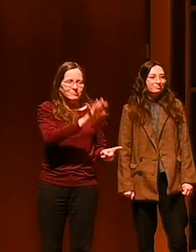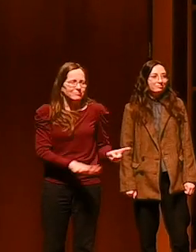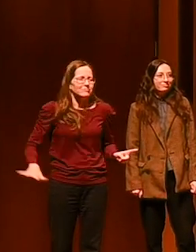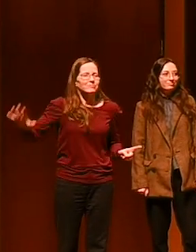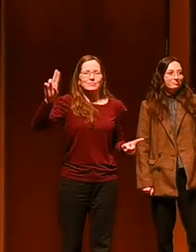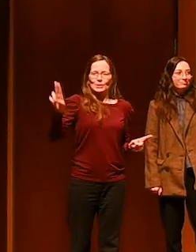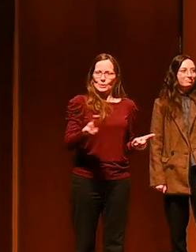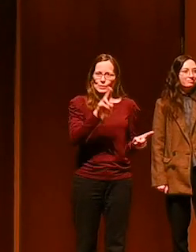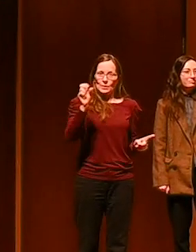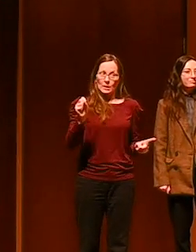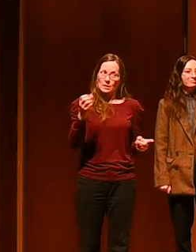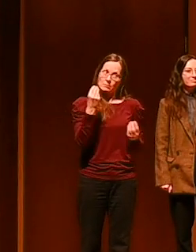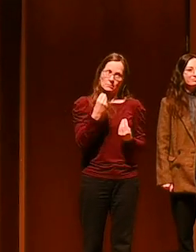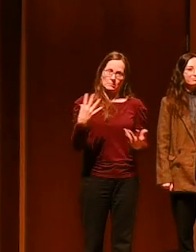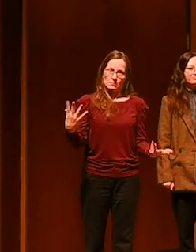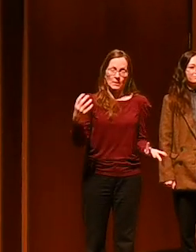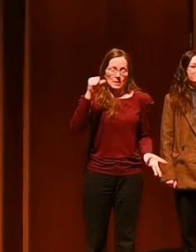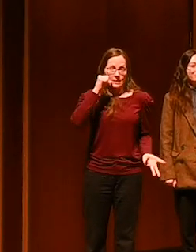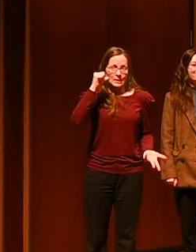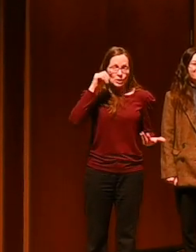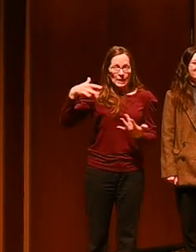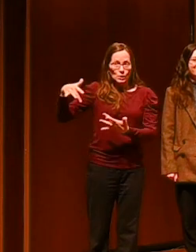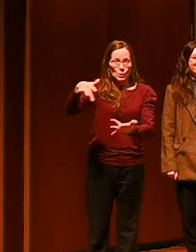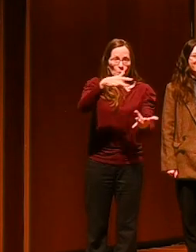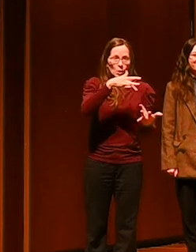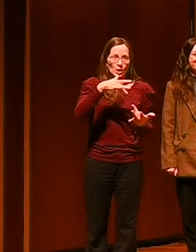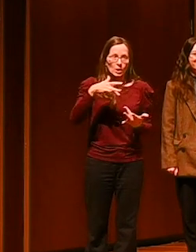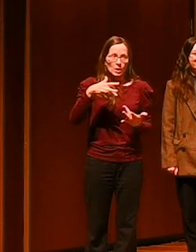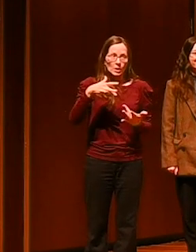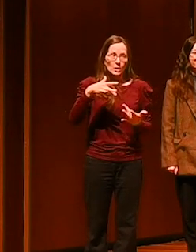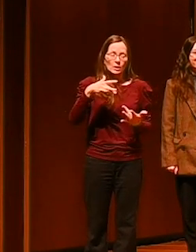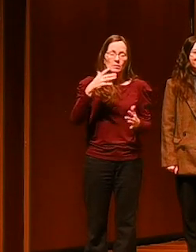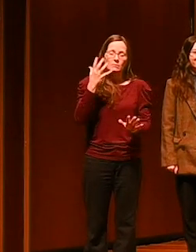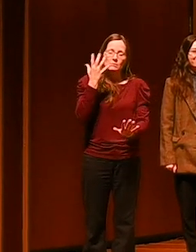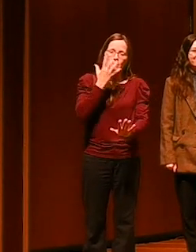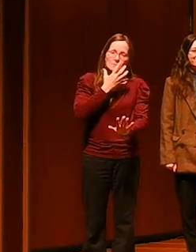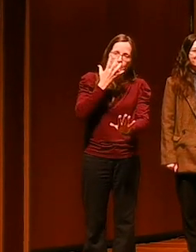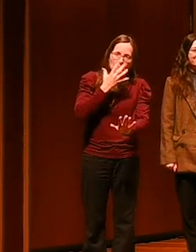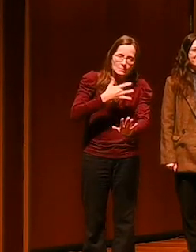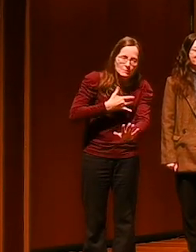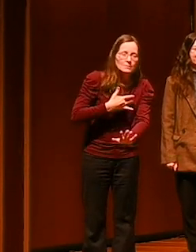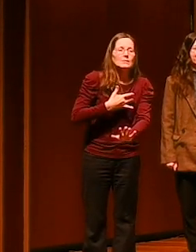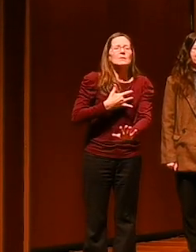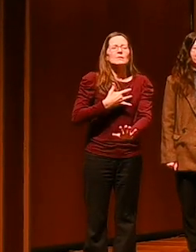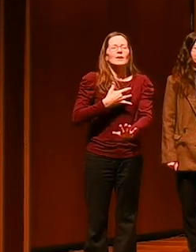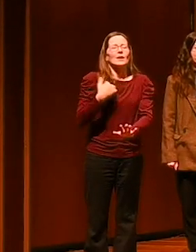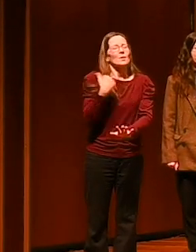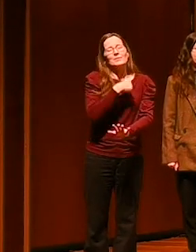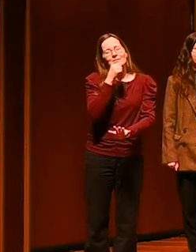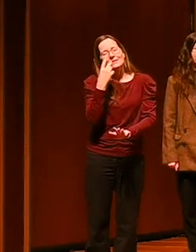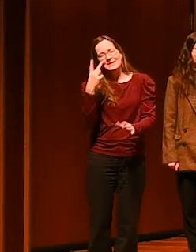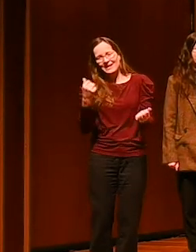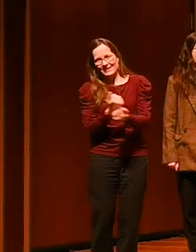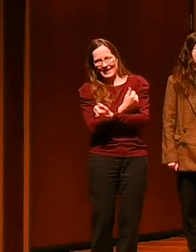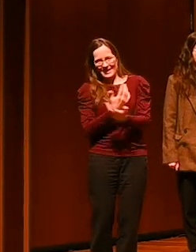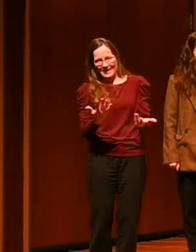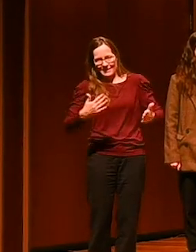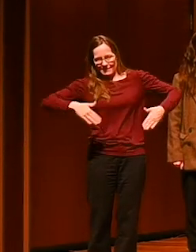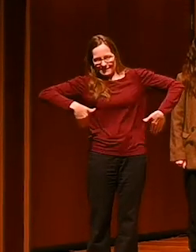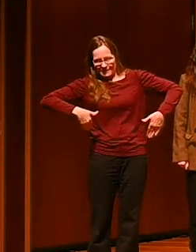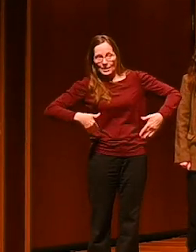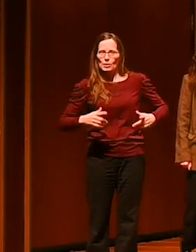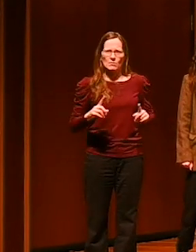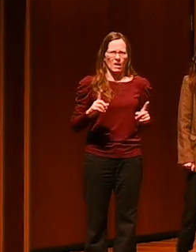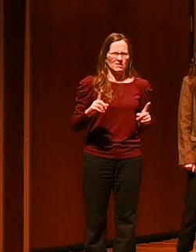say, yesterday's tour was phenomenal of Howard County. I know we did not see everything that there is to see, but Jasmine and I were